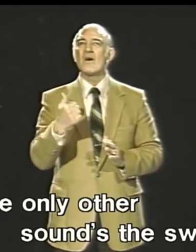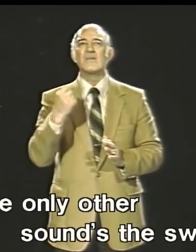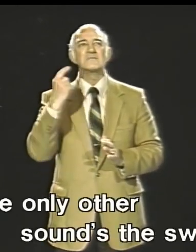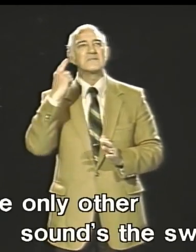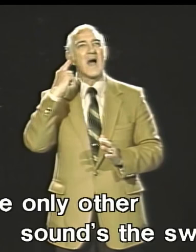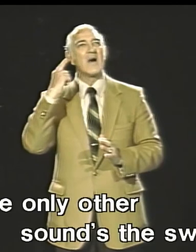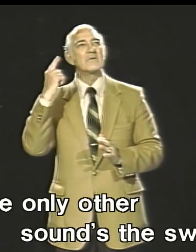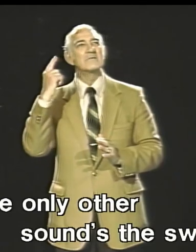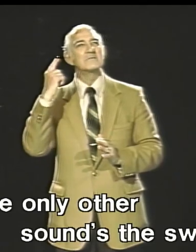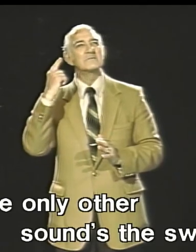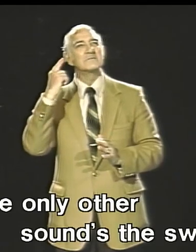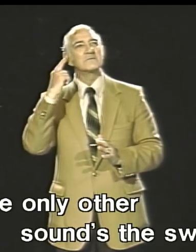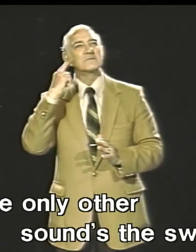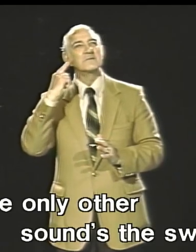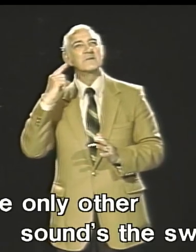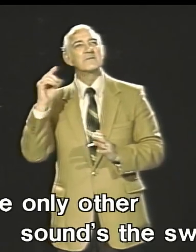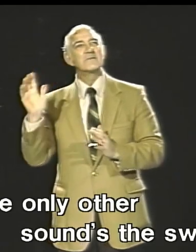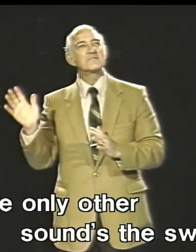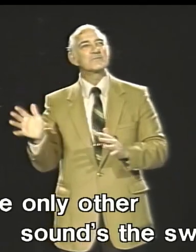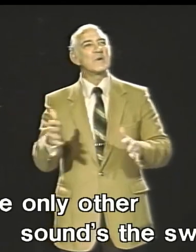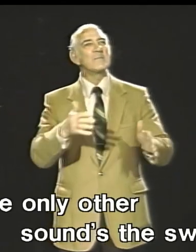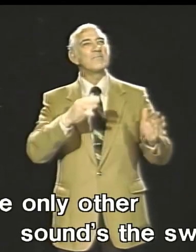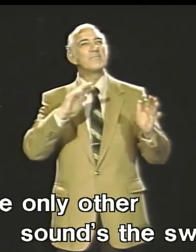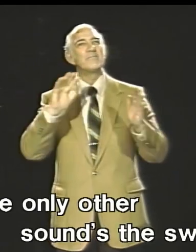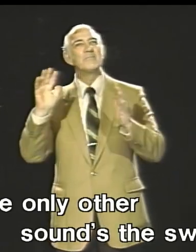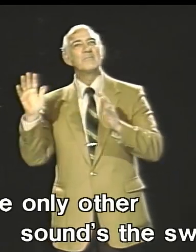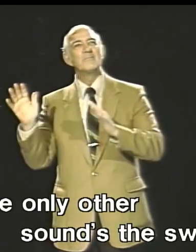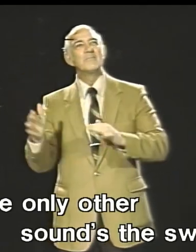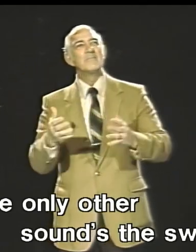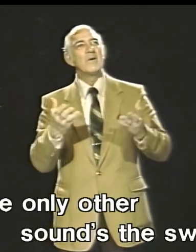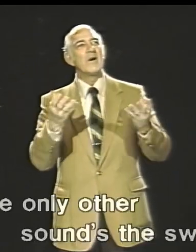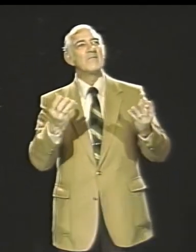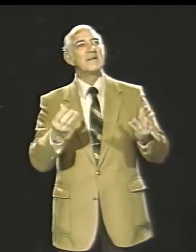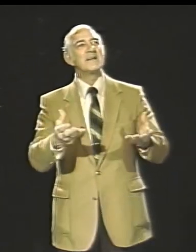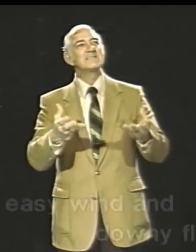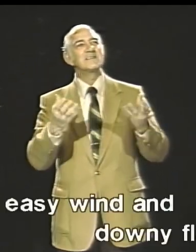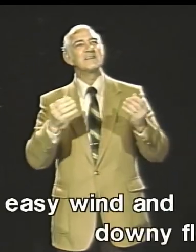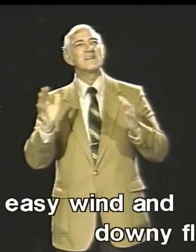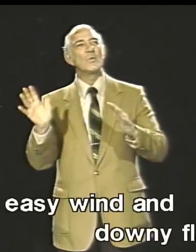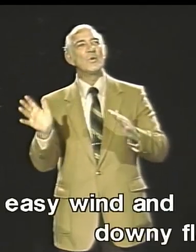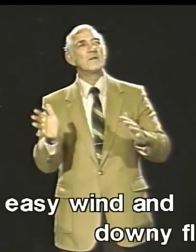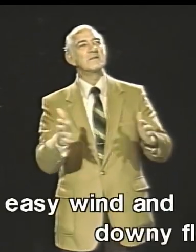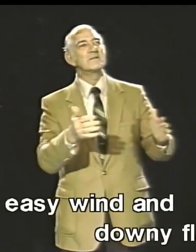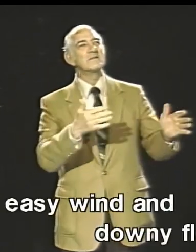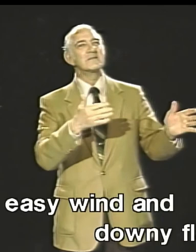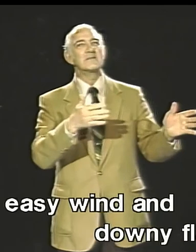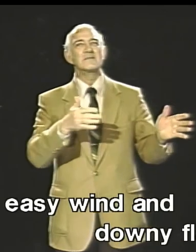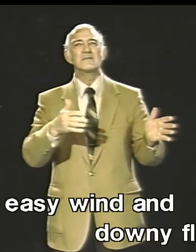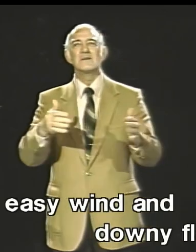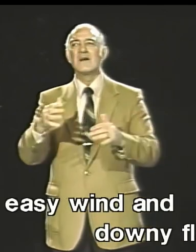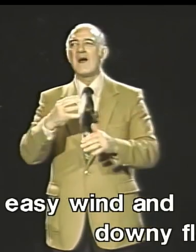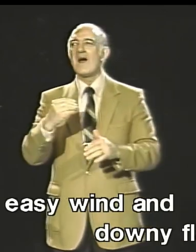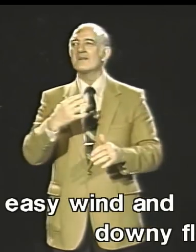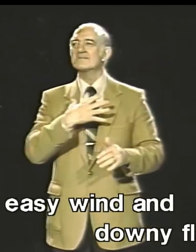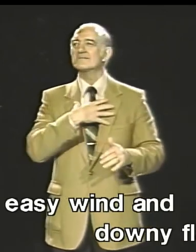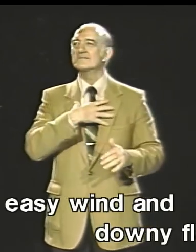The only other sounds the sweep of easy wind and